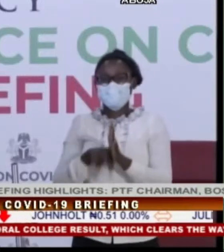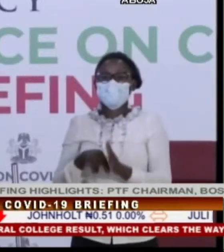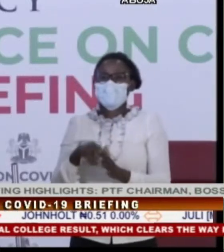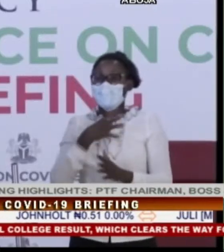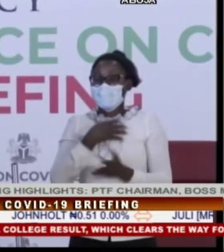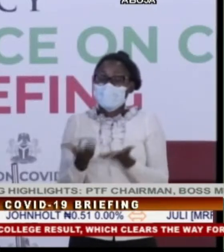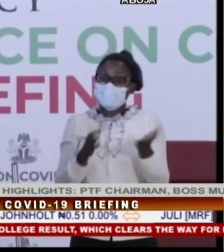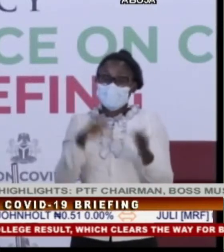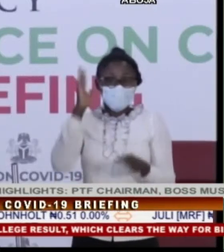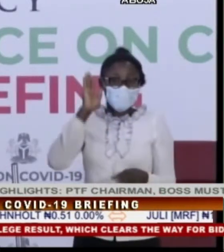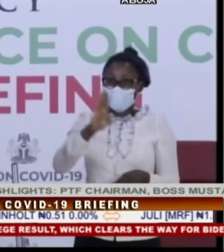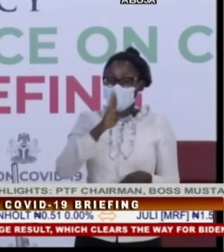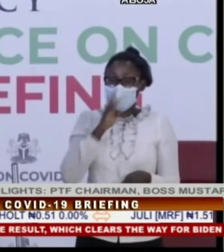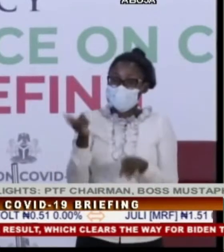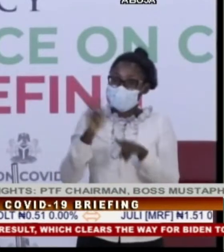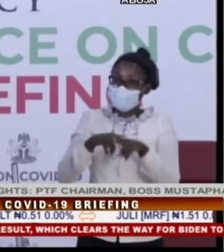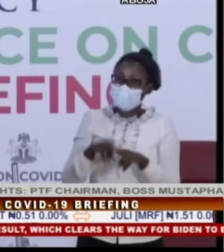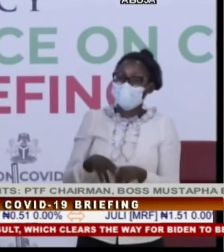SM of the